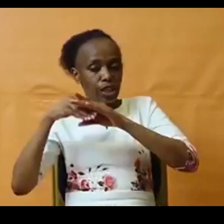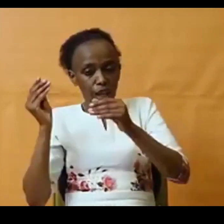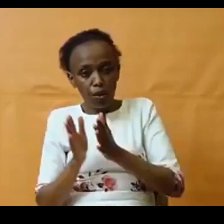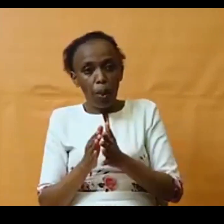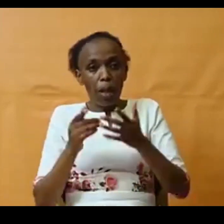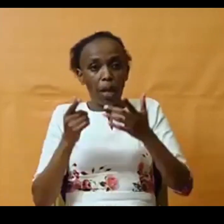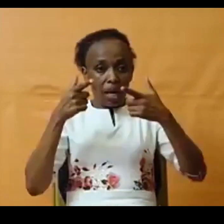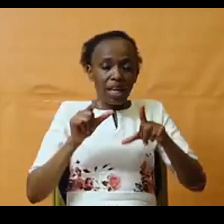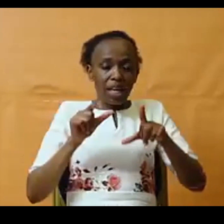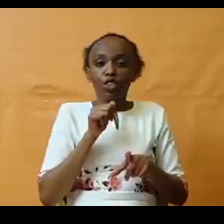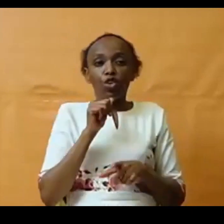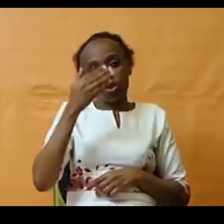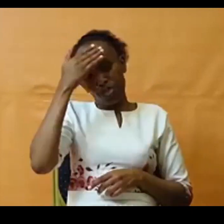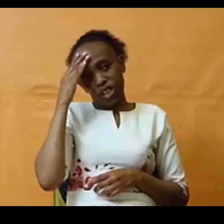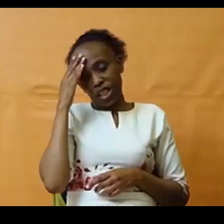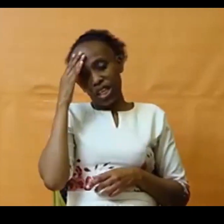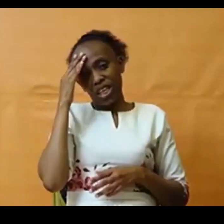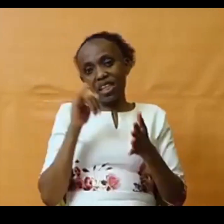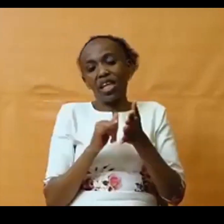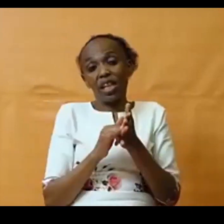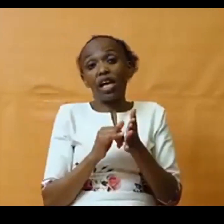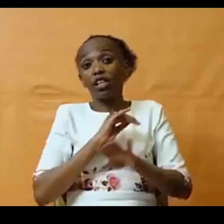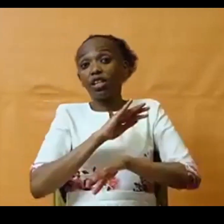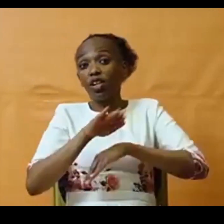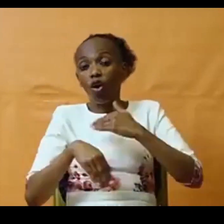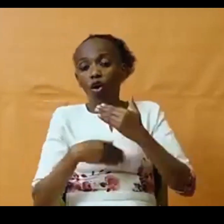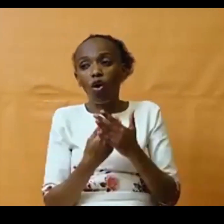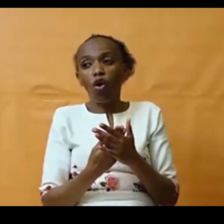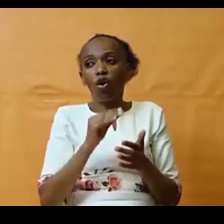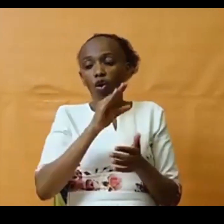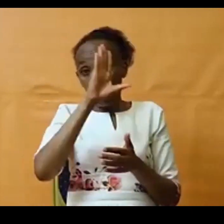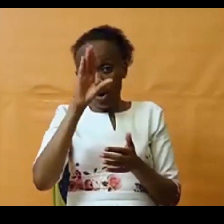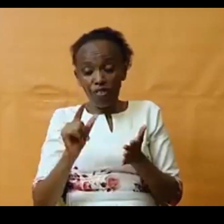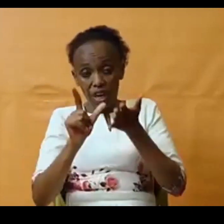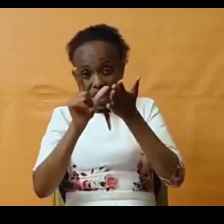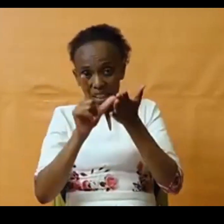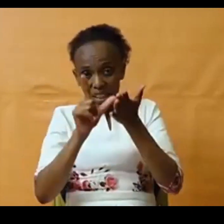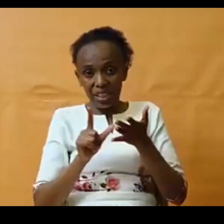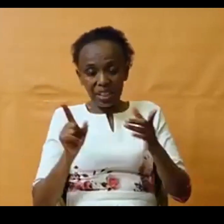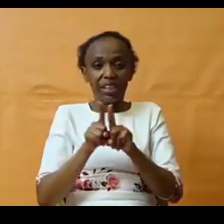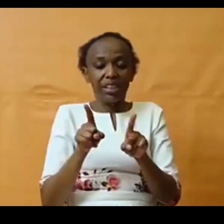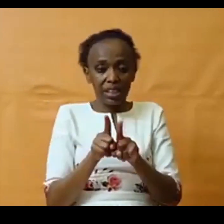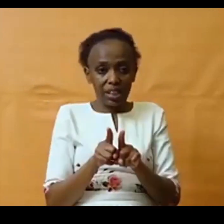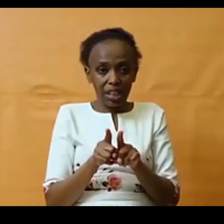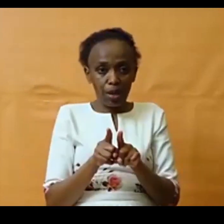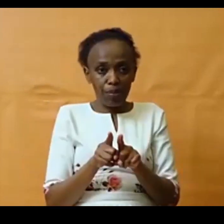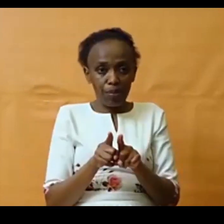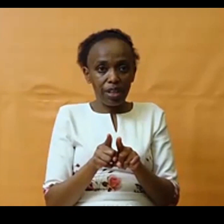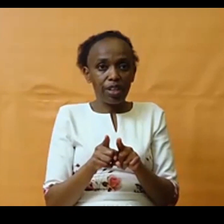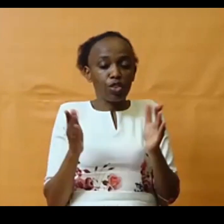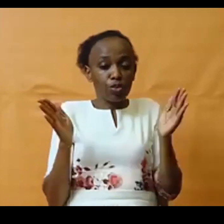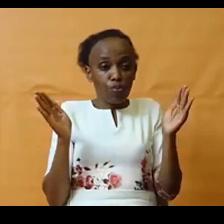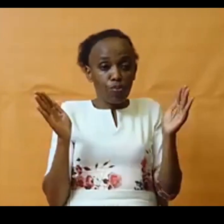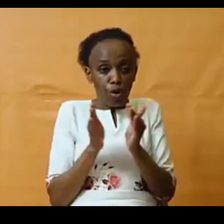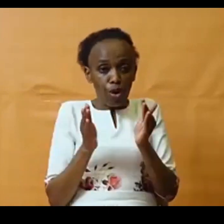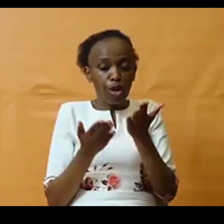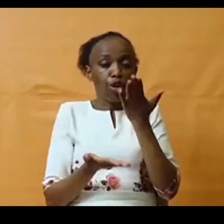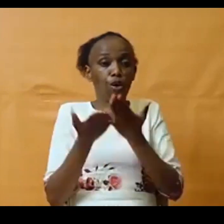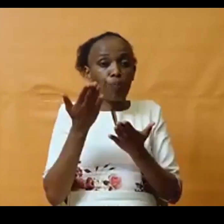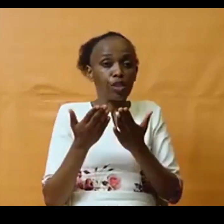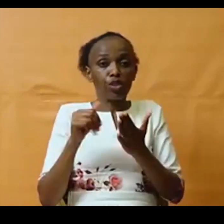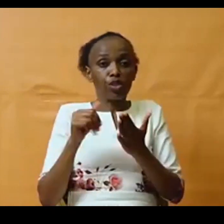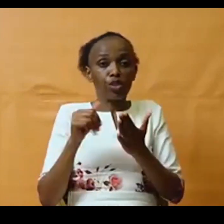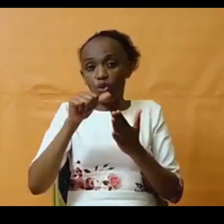not forget that the entirety of African debt is also very small in comparison to the rest of the world.